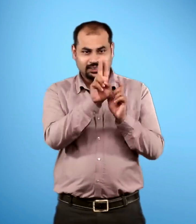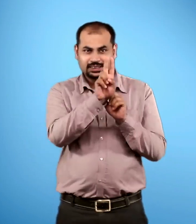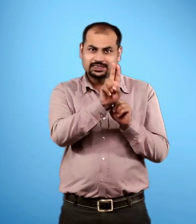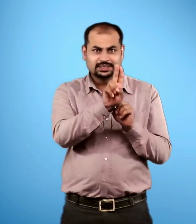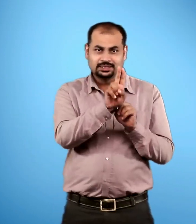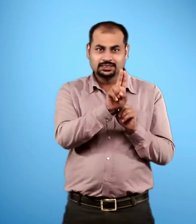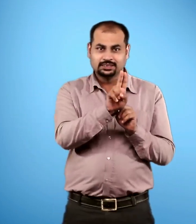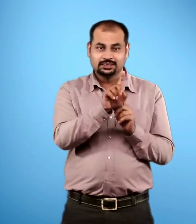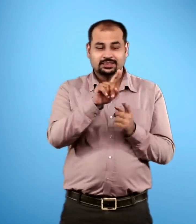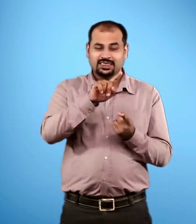turn.